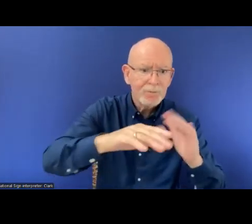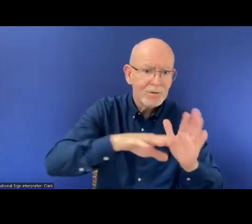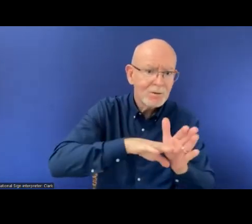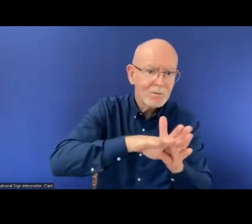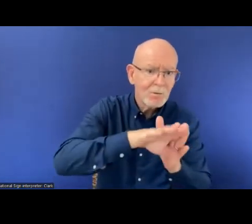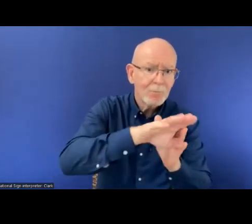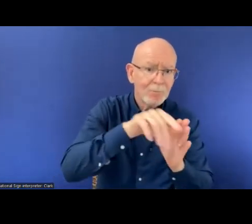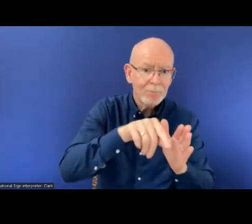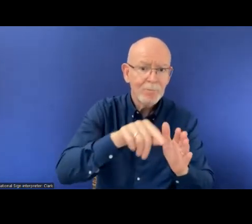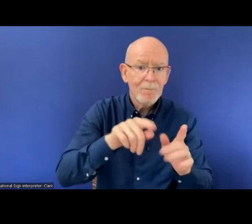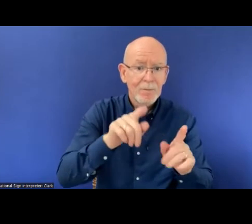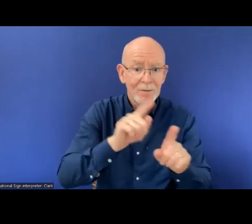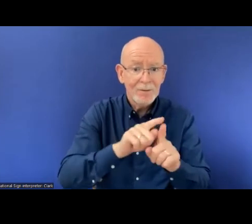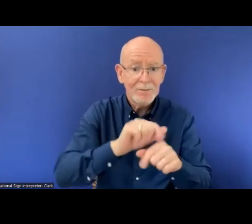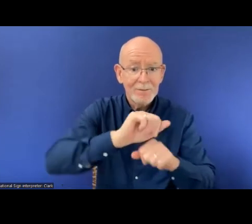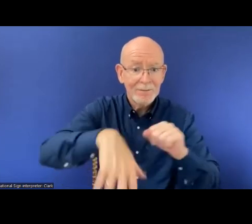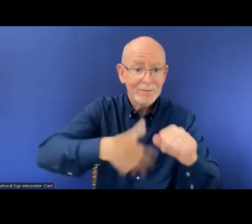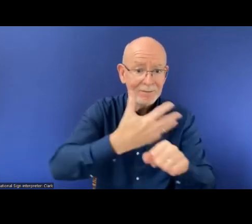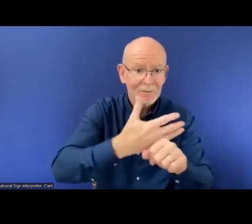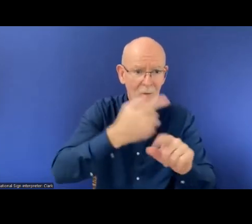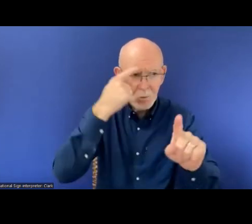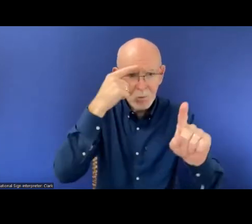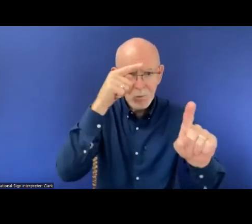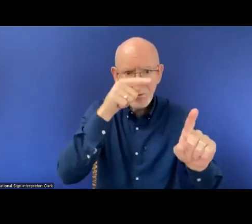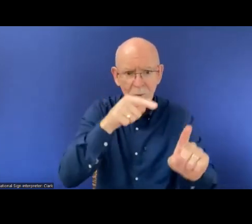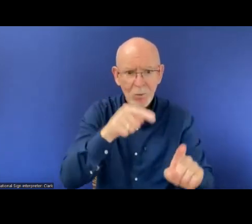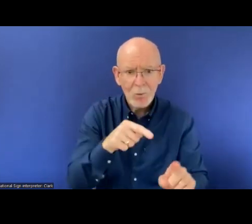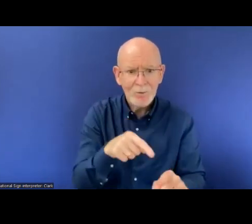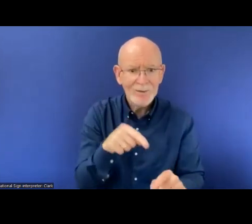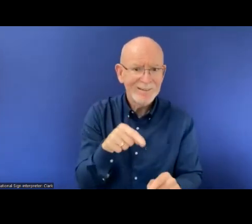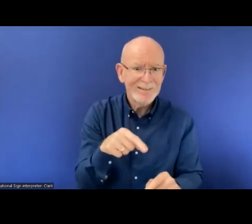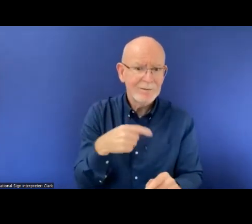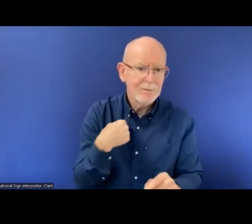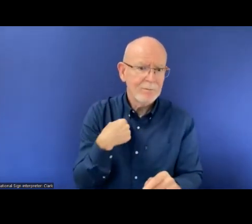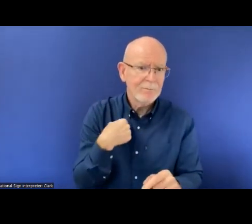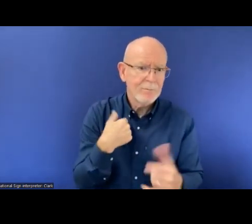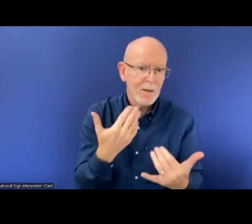HLPF is conducting a thematic review of social development,